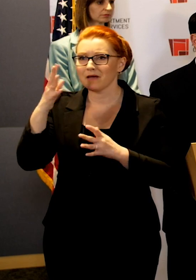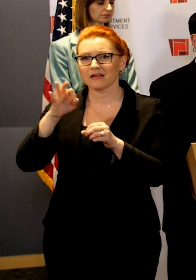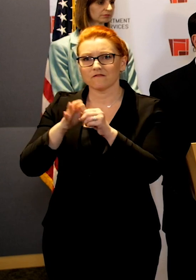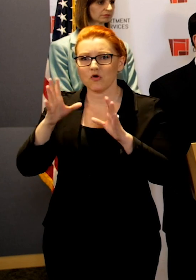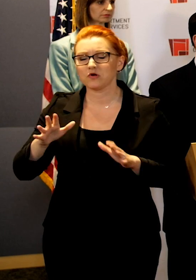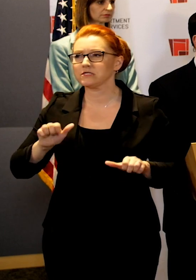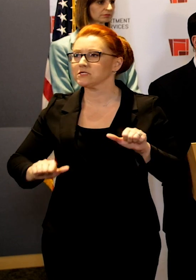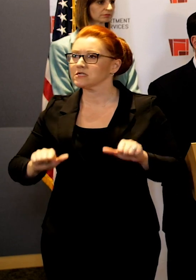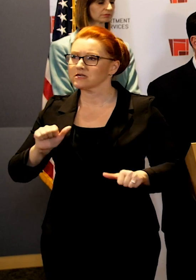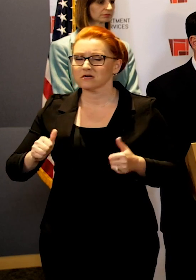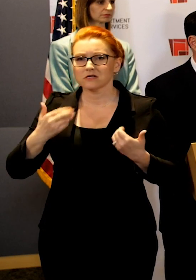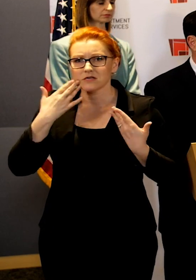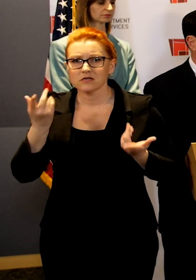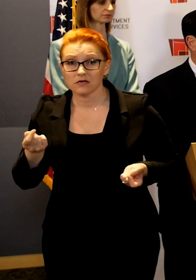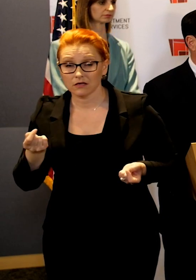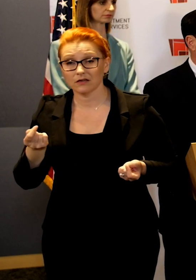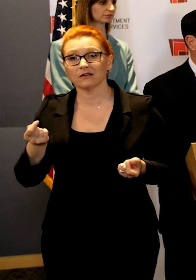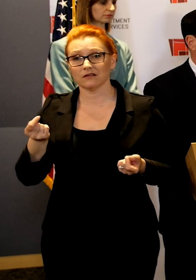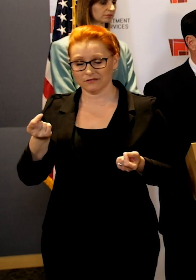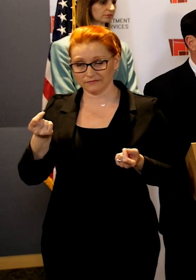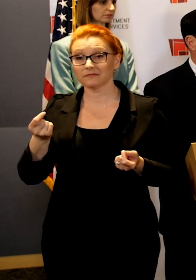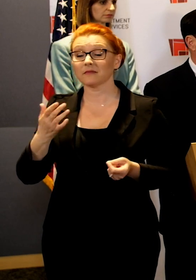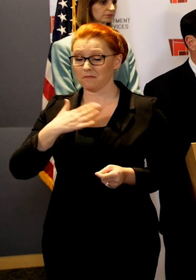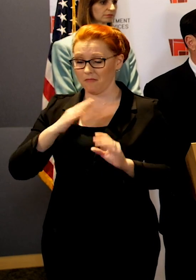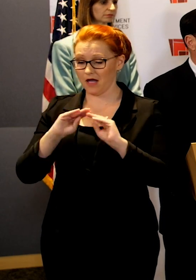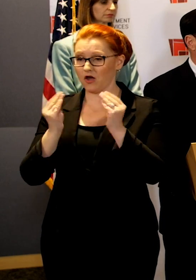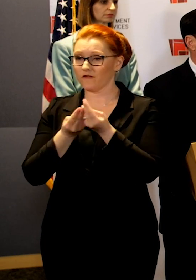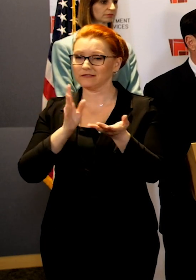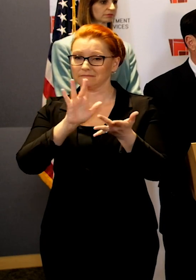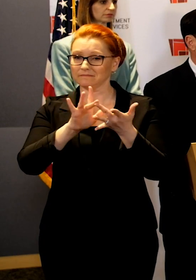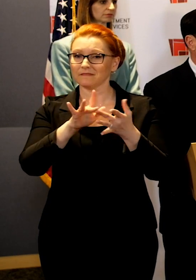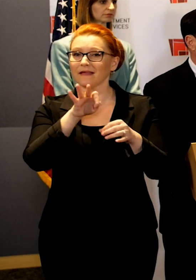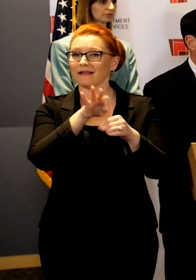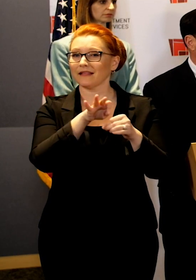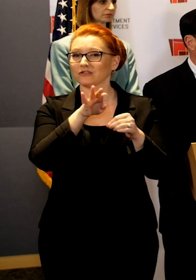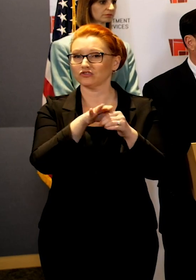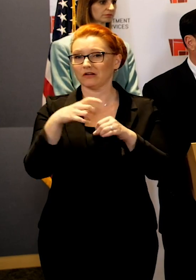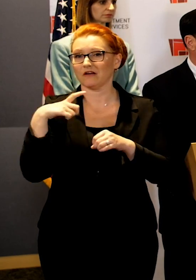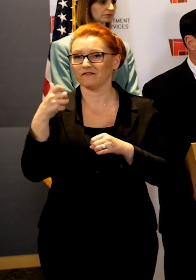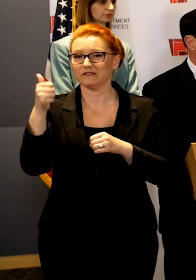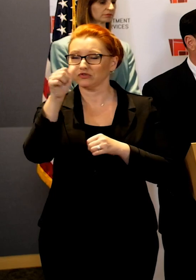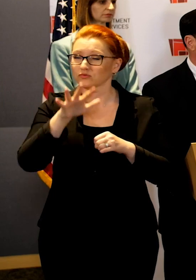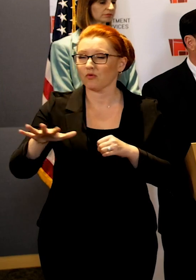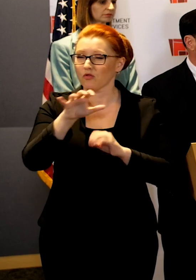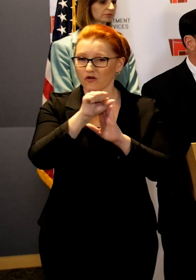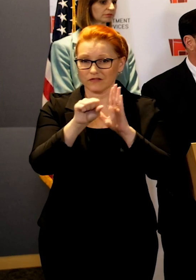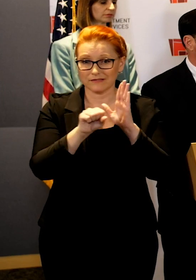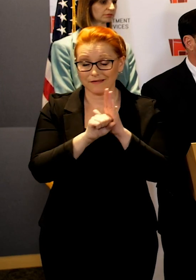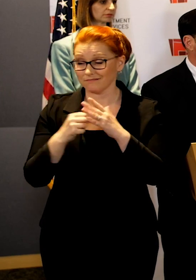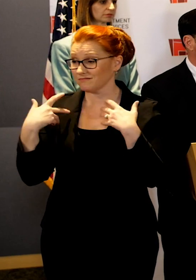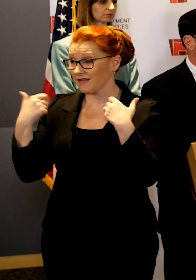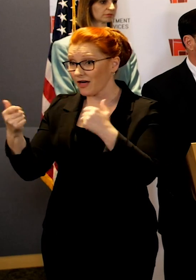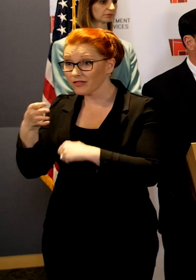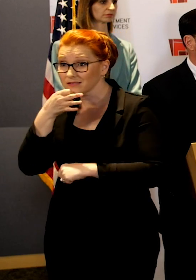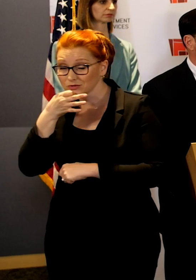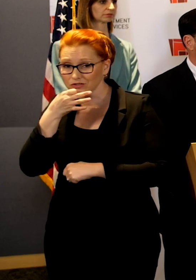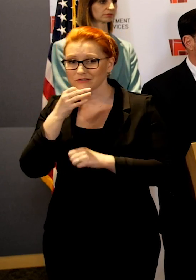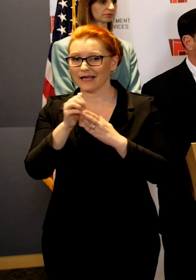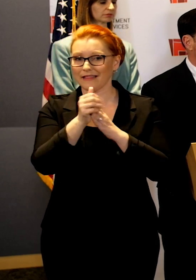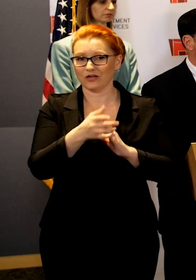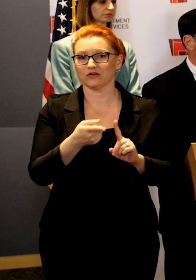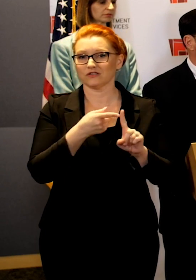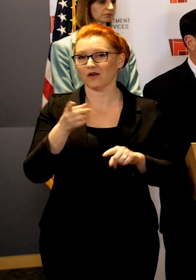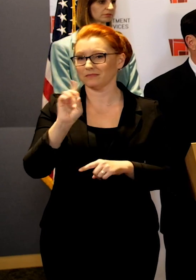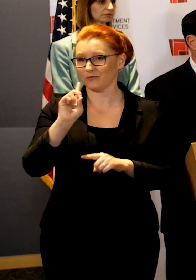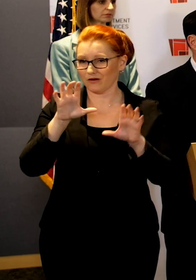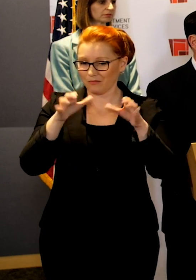now. My office has been in consultation with election officials across the state, health experts, and leaders from the Democratic Party